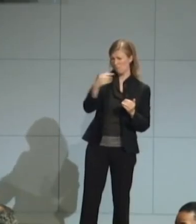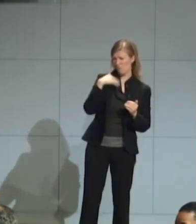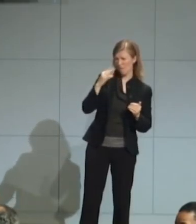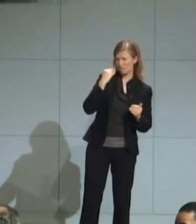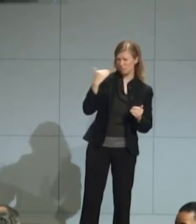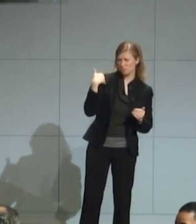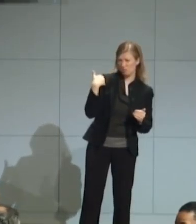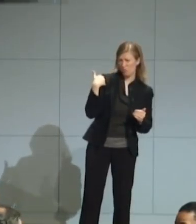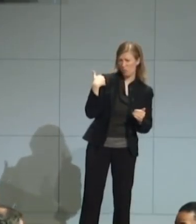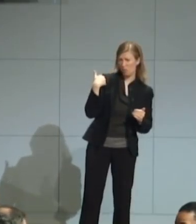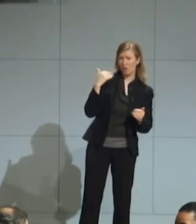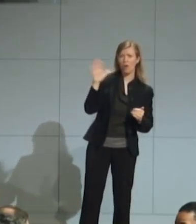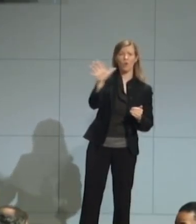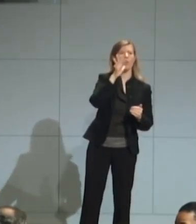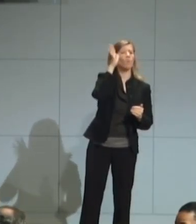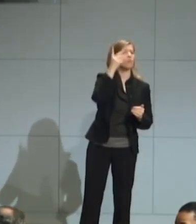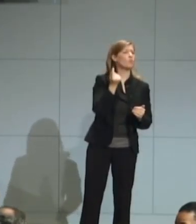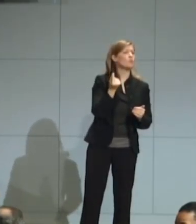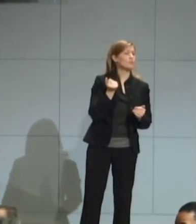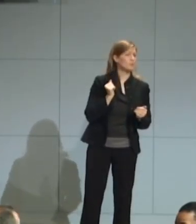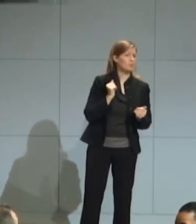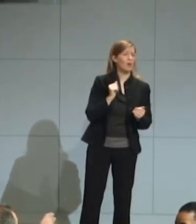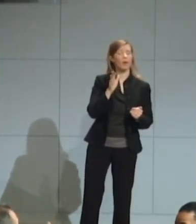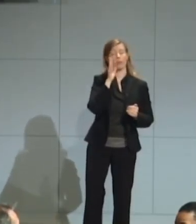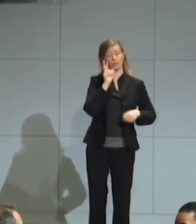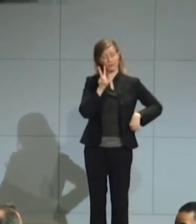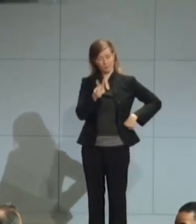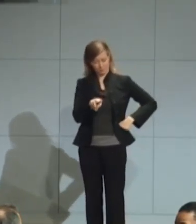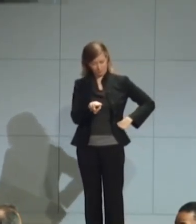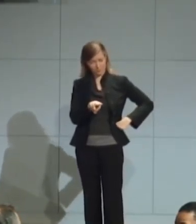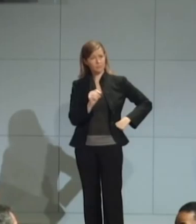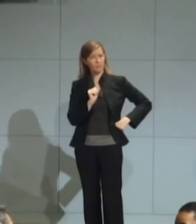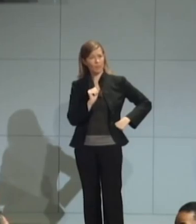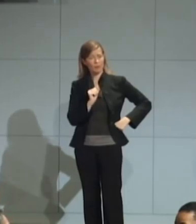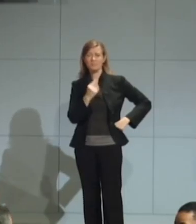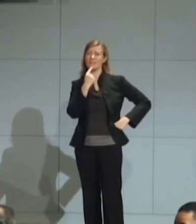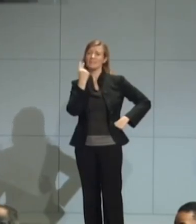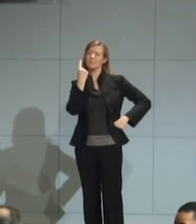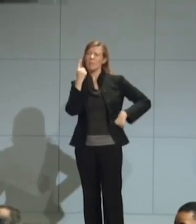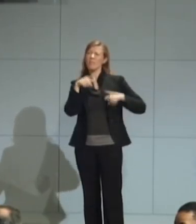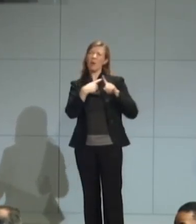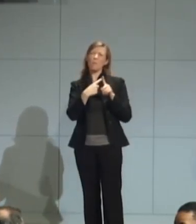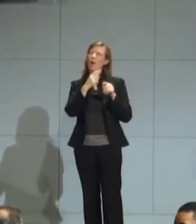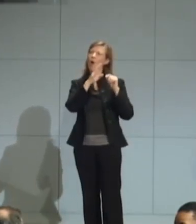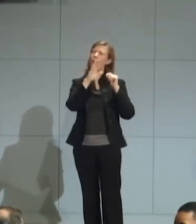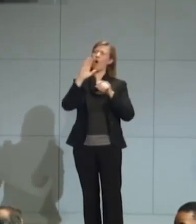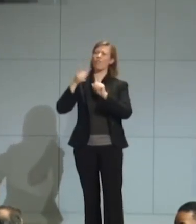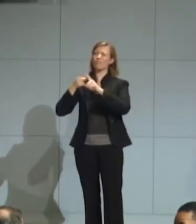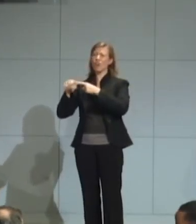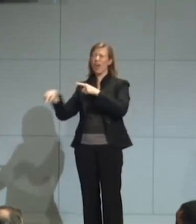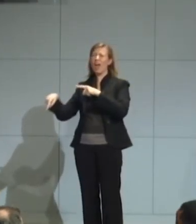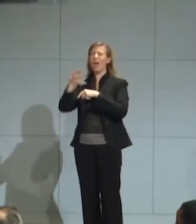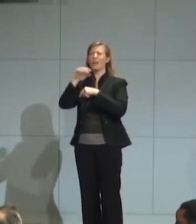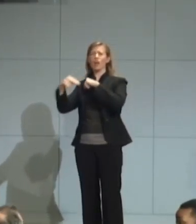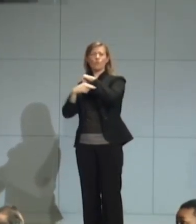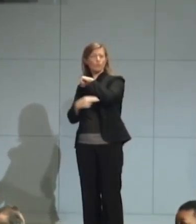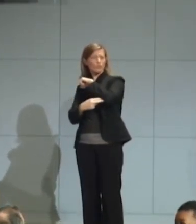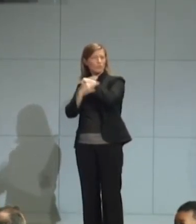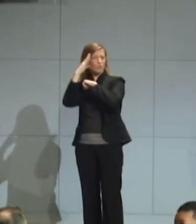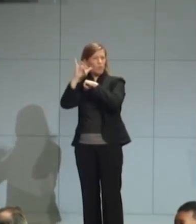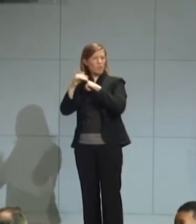yourself, which I'm assuming is language he learned in divorce court among some of his clients who